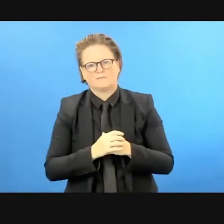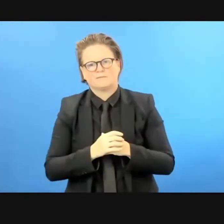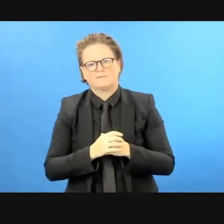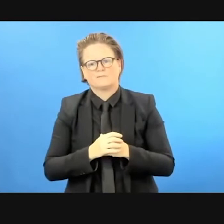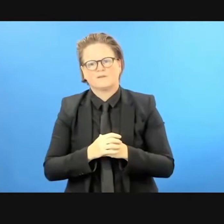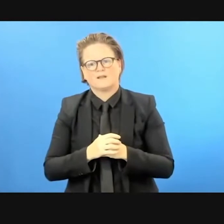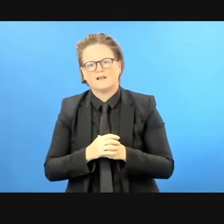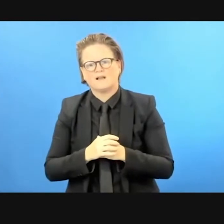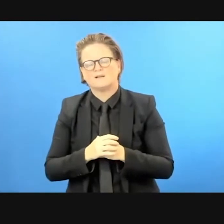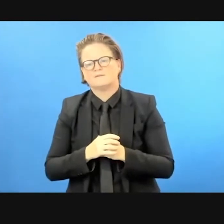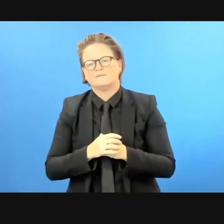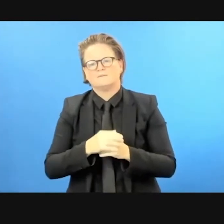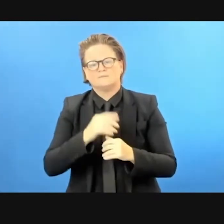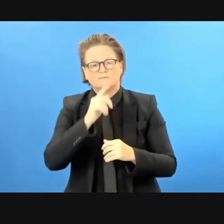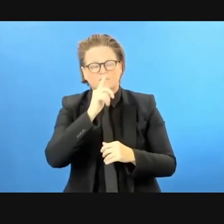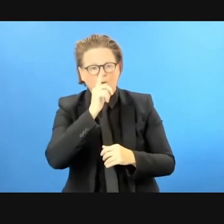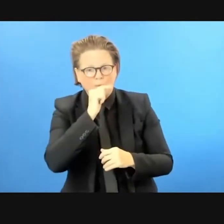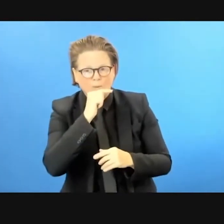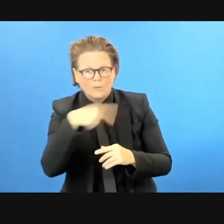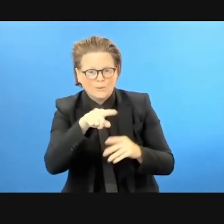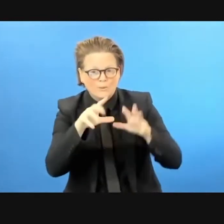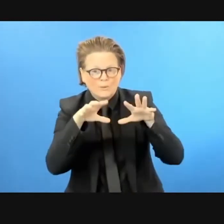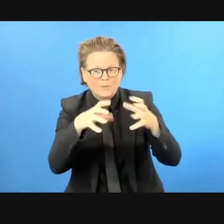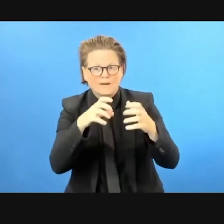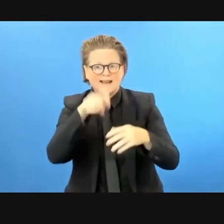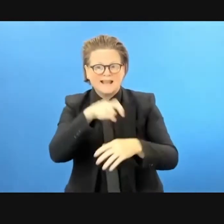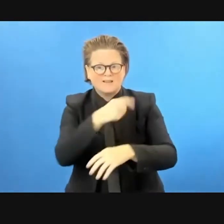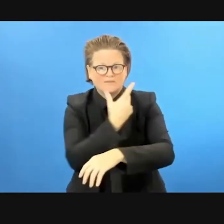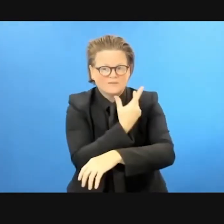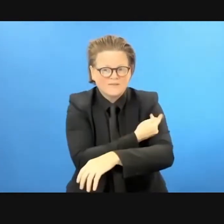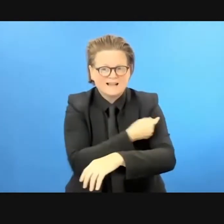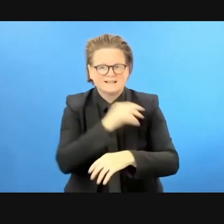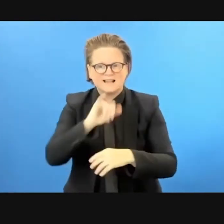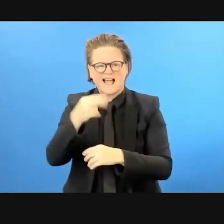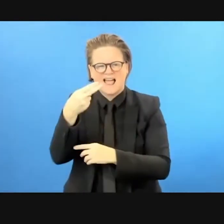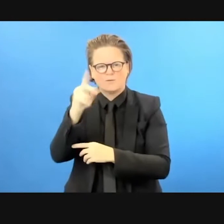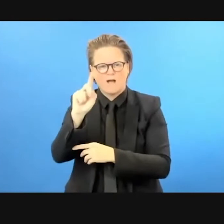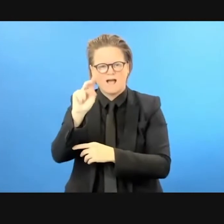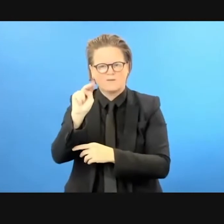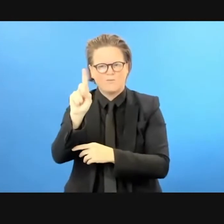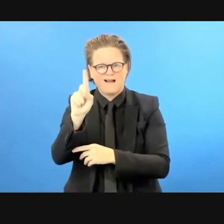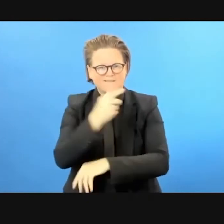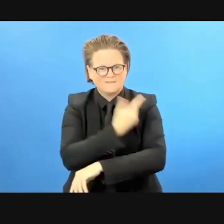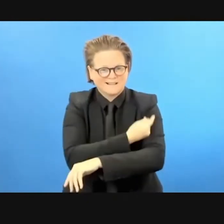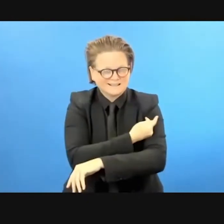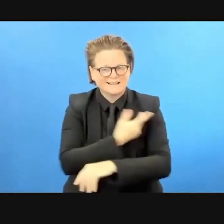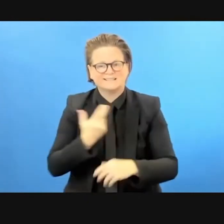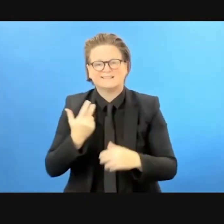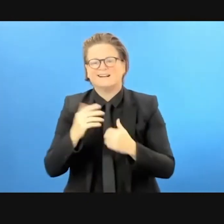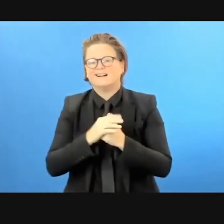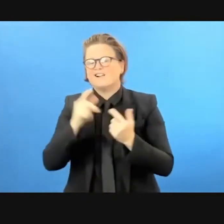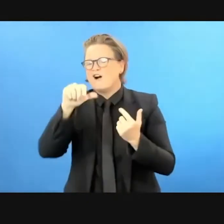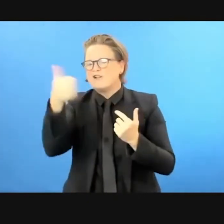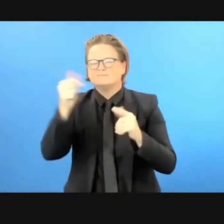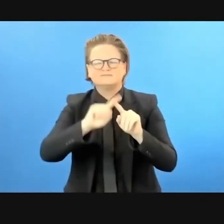vaccine access, especially around H1N1, and then ongoing pandemics that have come up since then